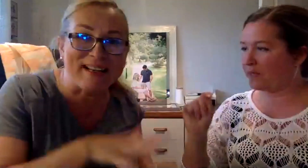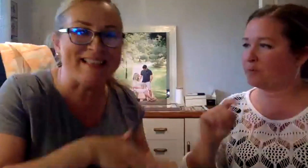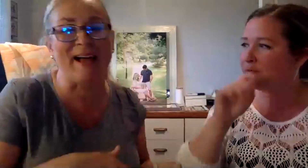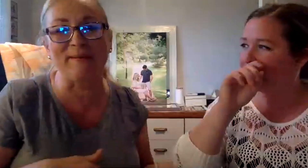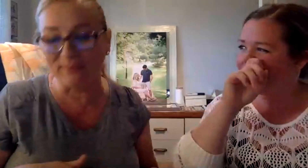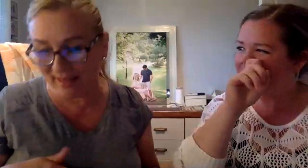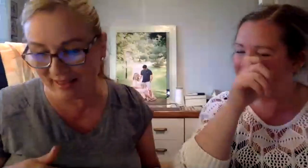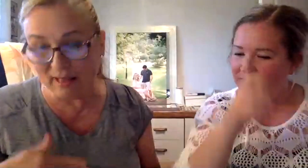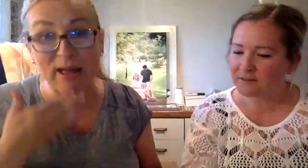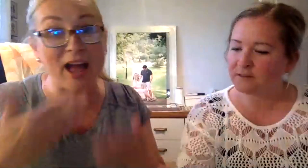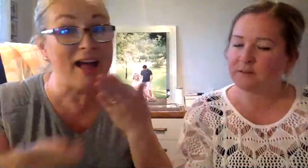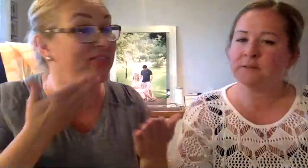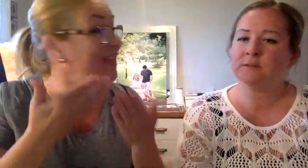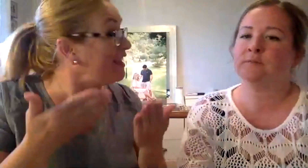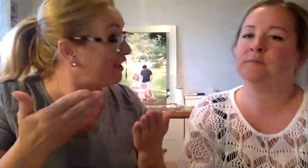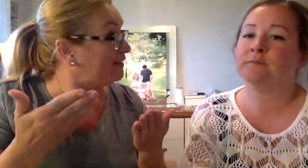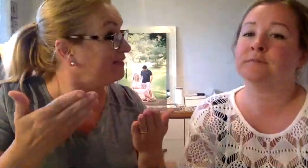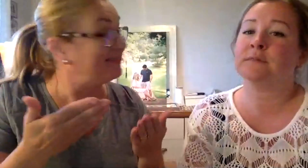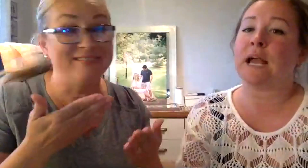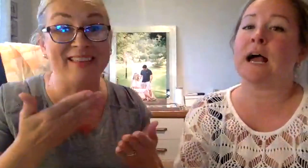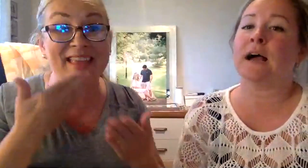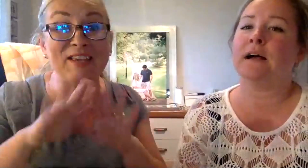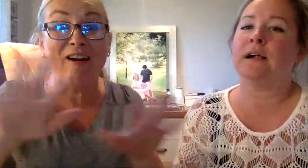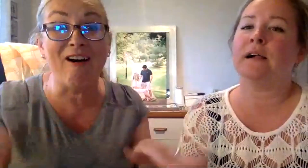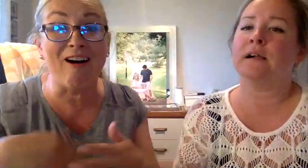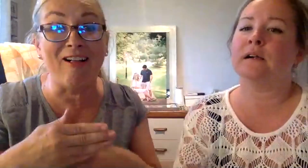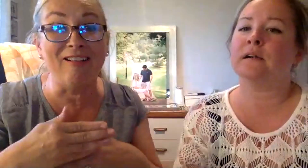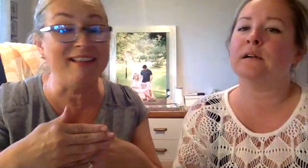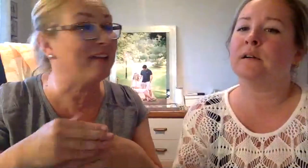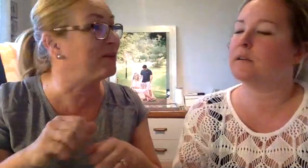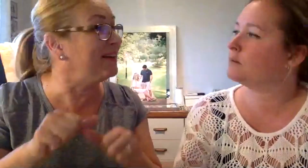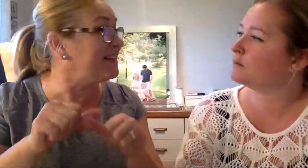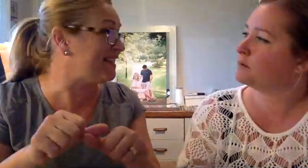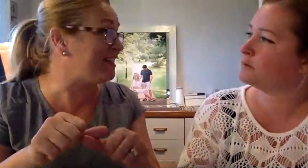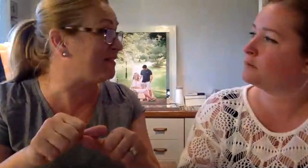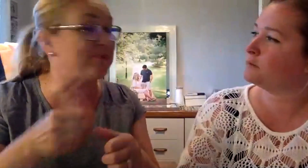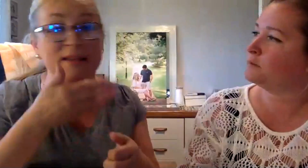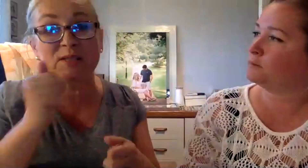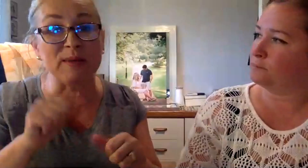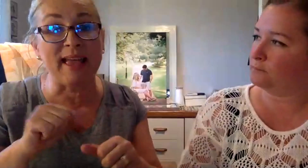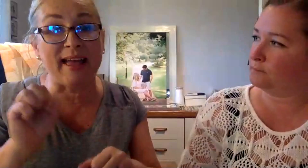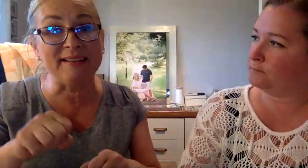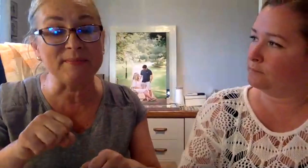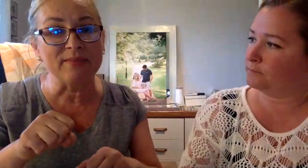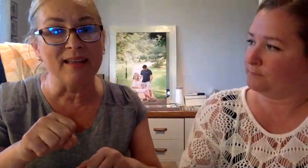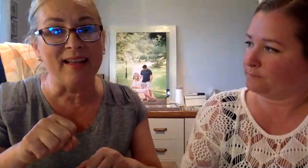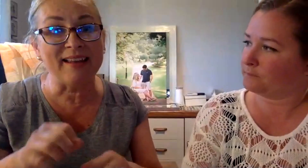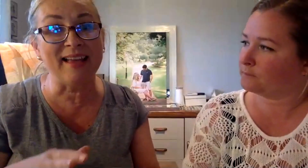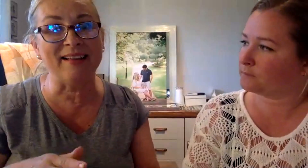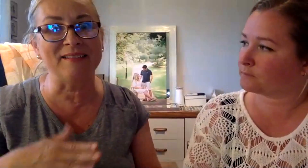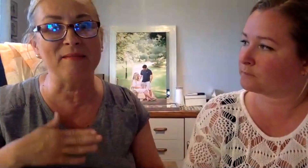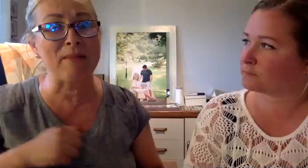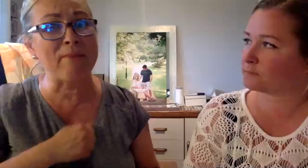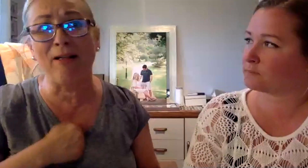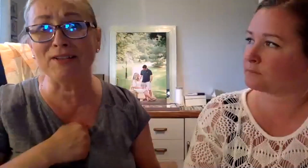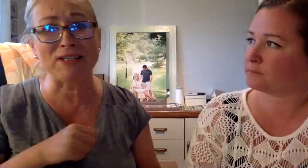keep putting it down. But thank you. Thank you all. Like, we're going to continue as best as we can. And